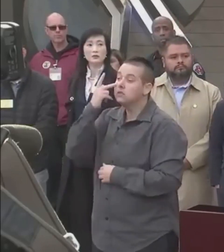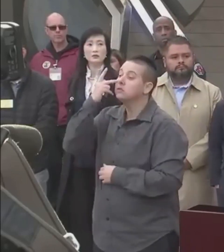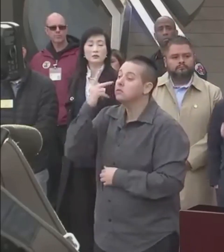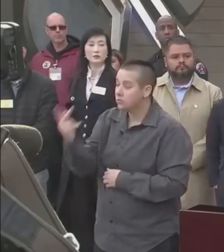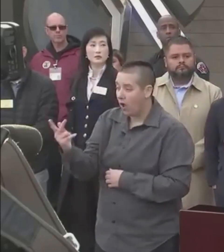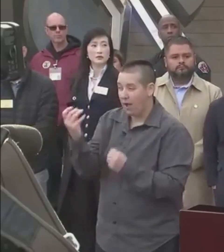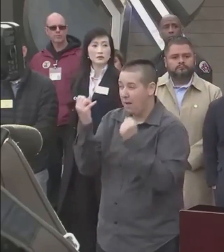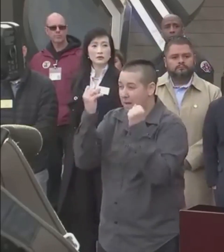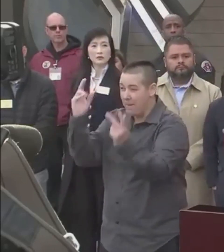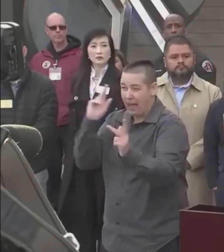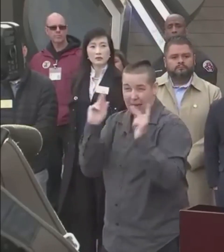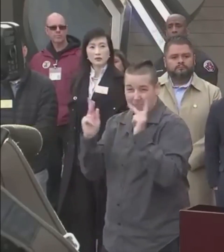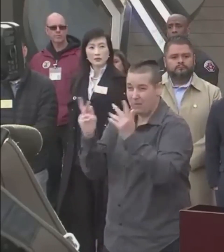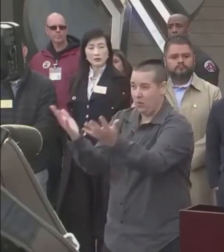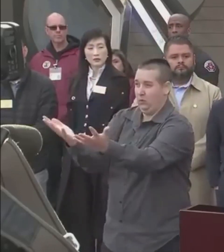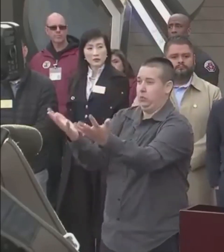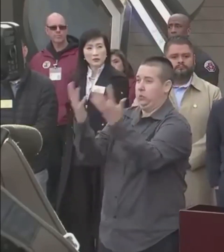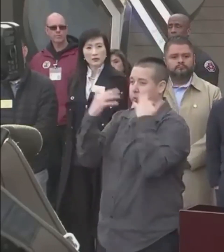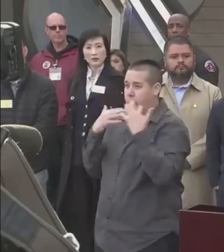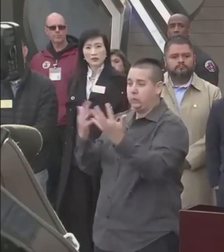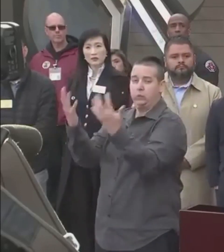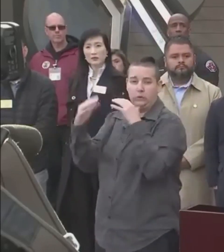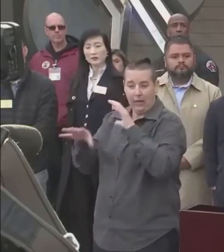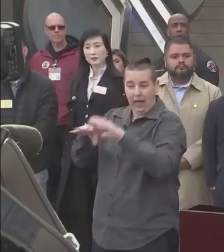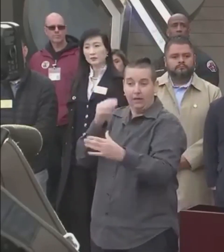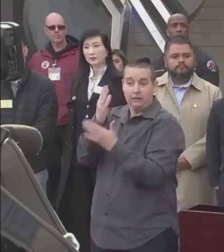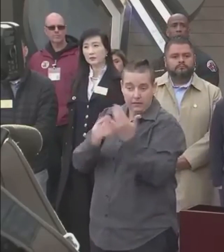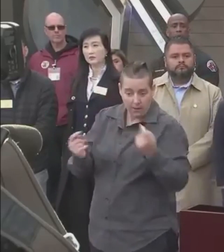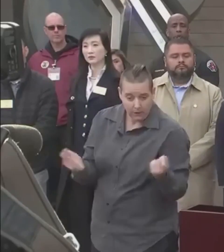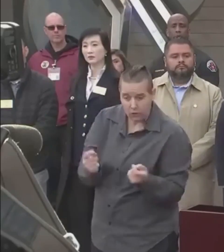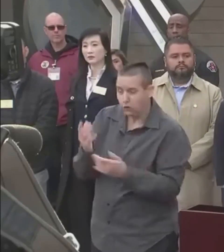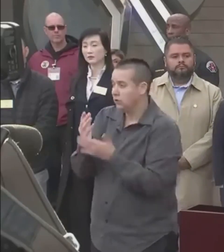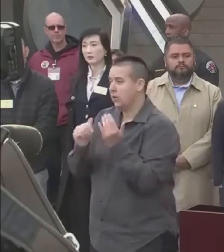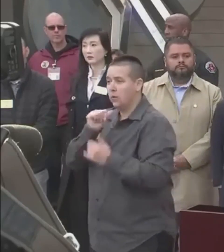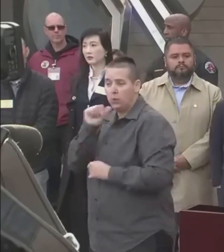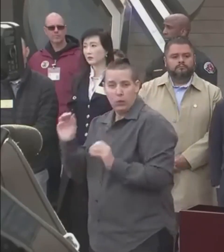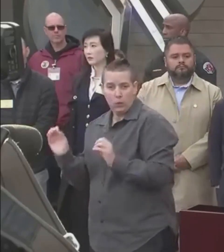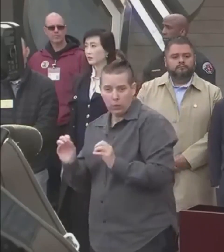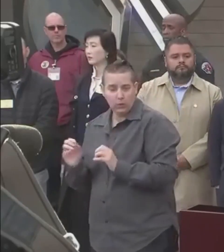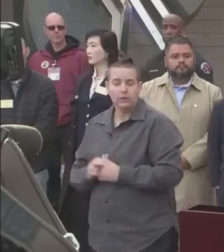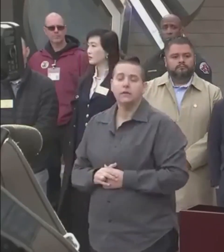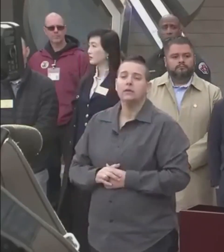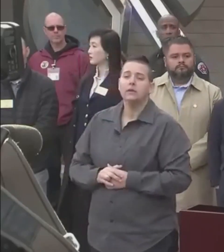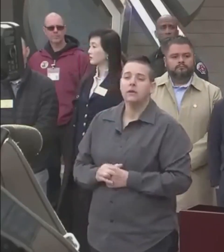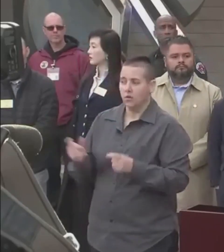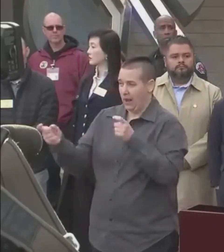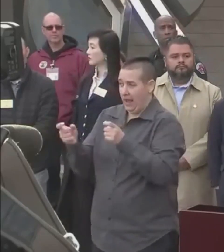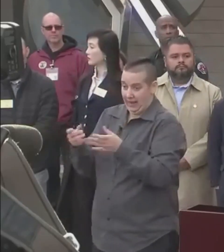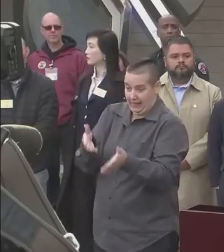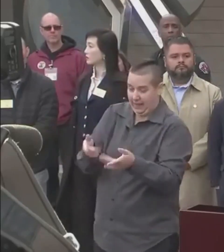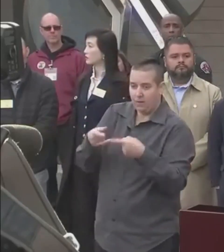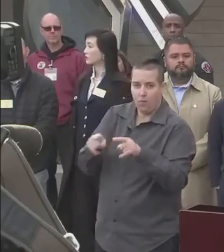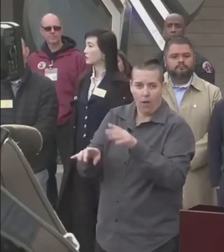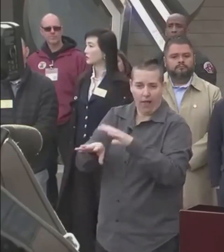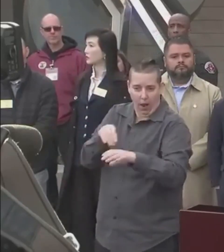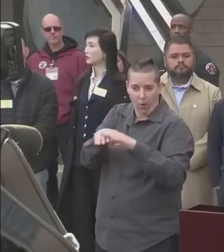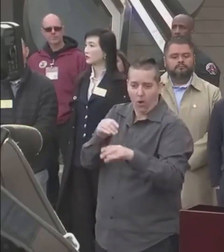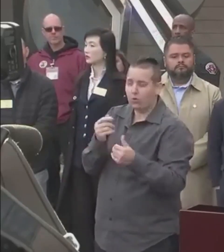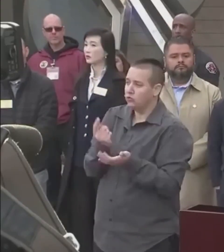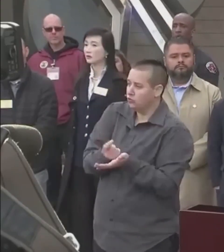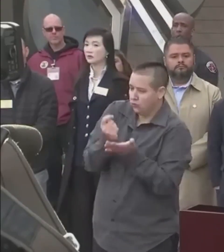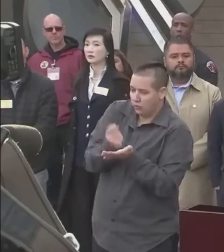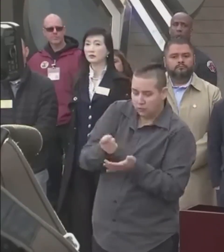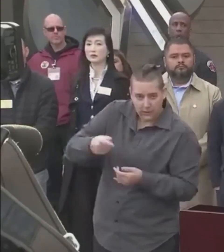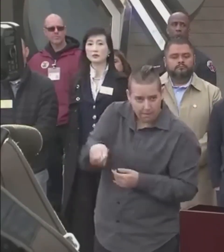savagery. Representative Nancy Pelosi, D. San Francisco, let us petition God for the victims of the Monterey Park shooting and their